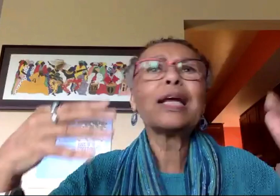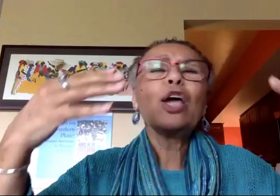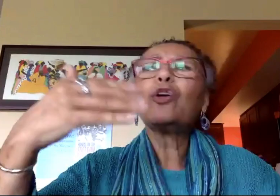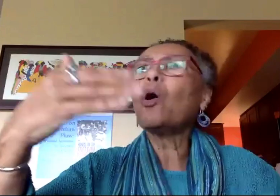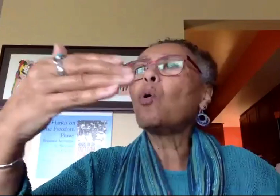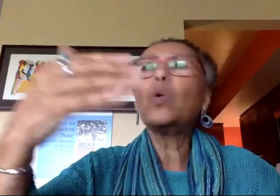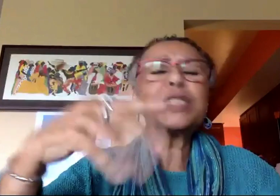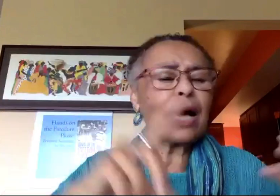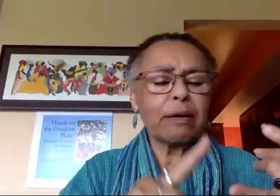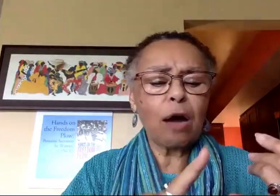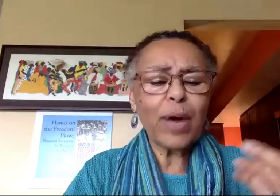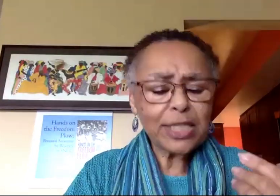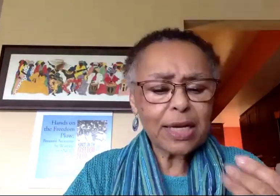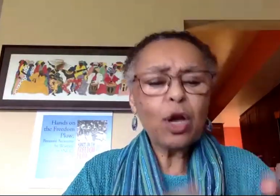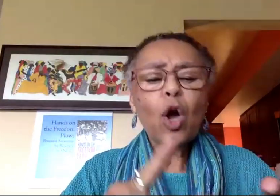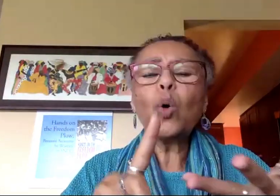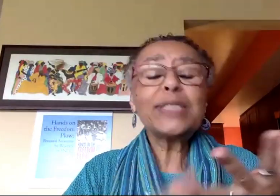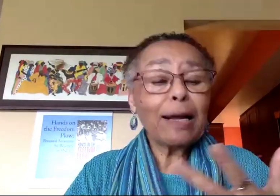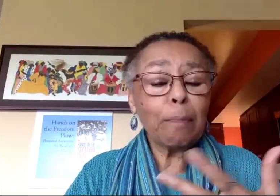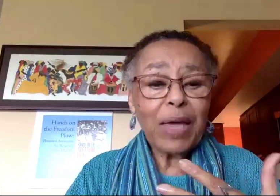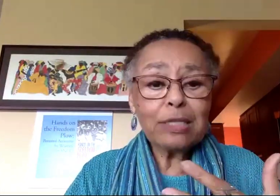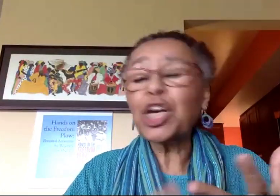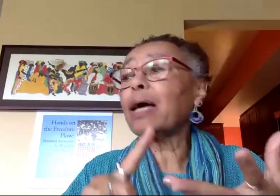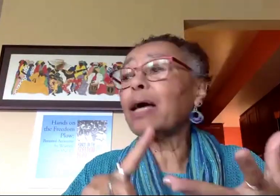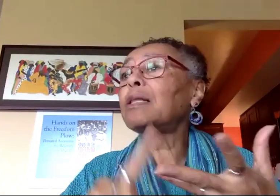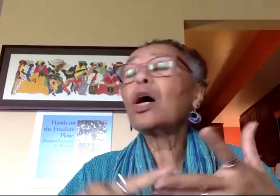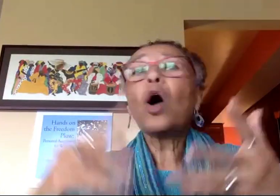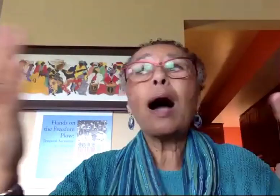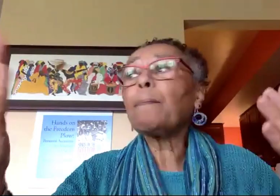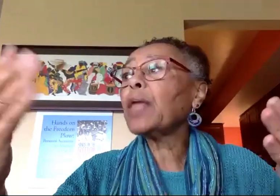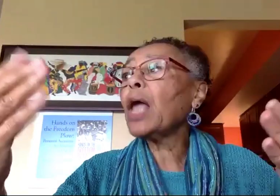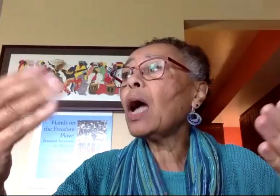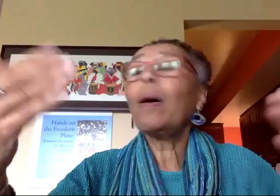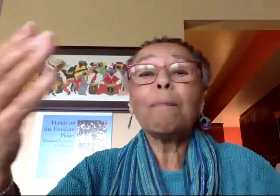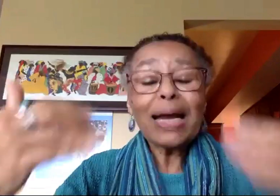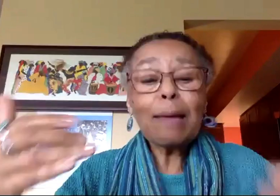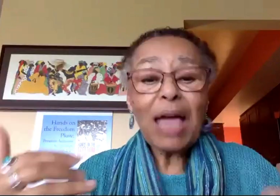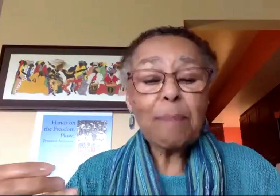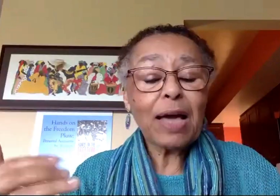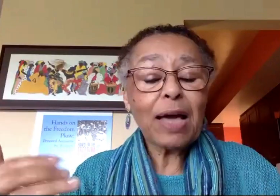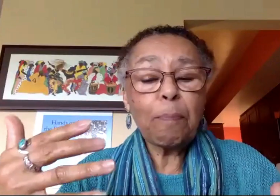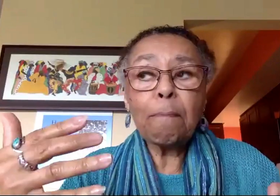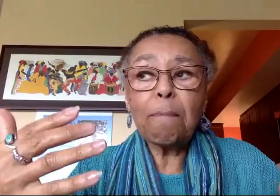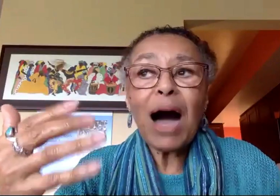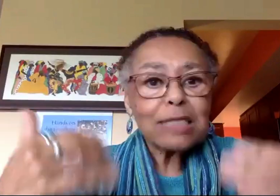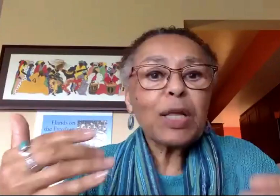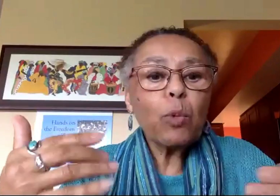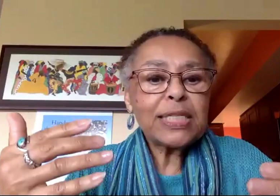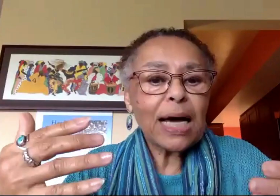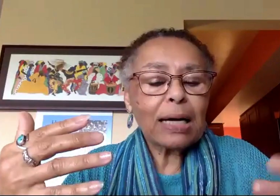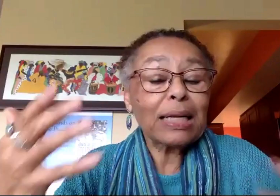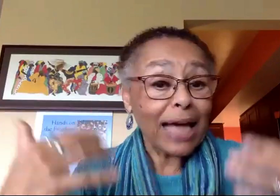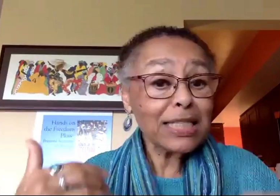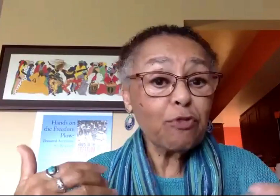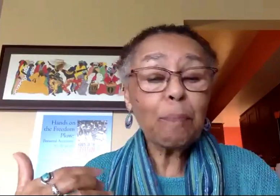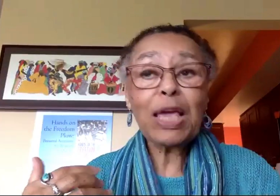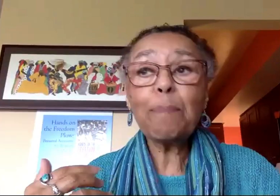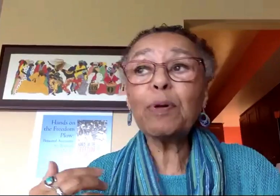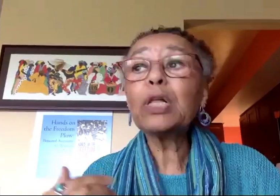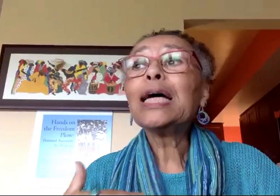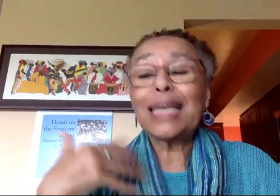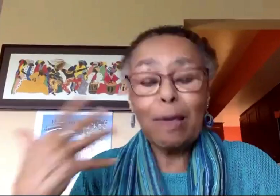and who's gotten arrested, who's gotten beaten in jail, what money maybe have possibly was collected